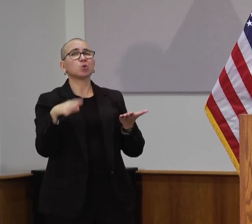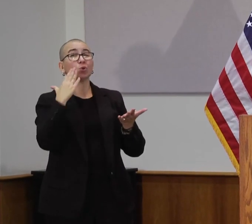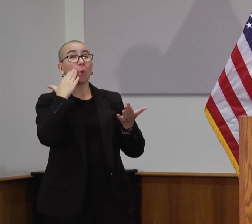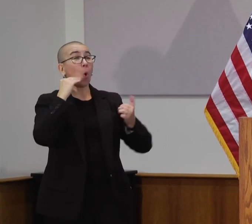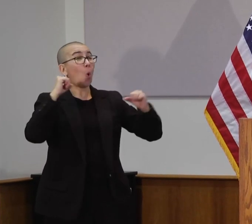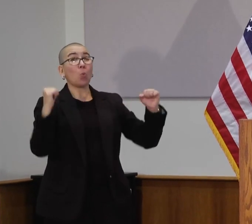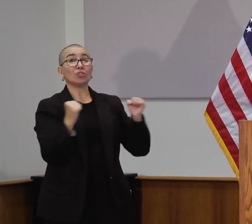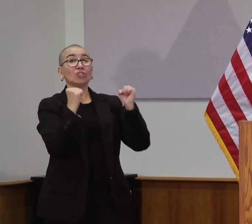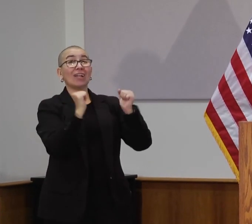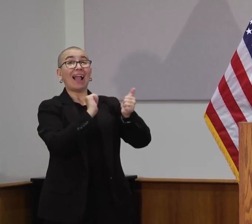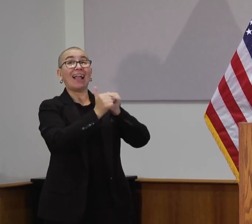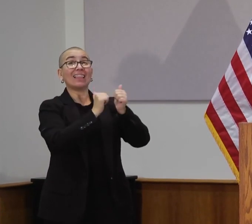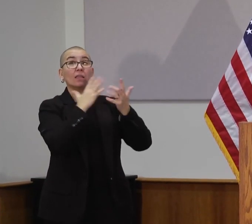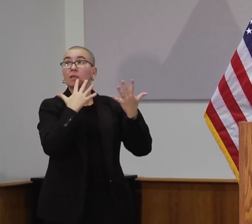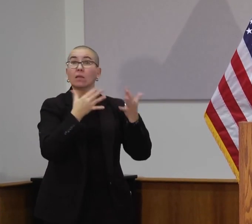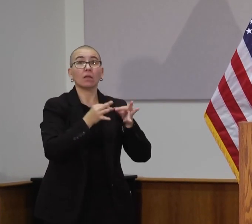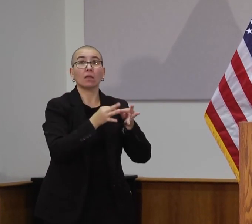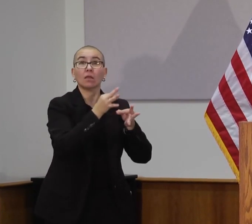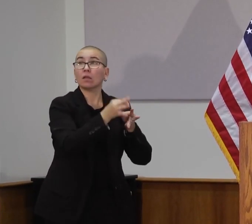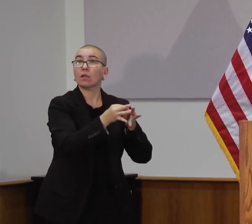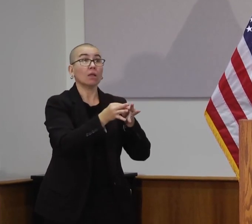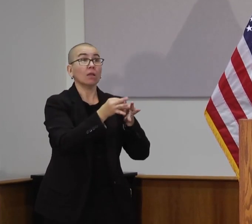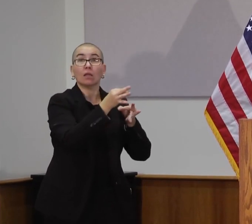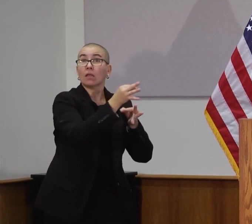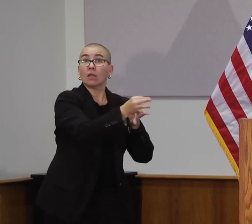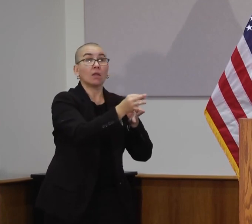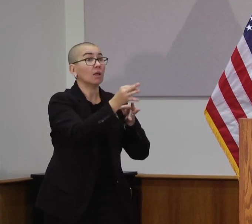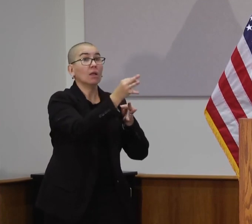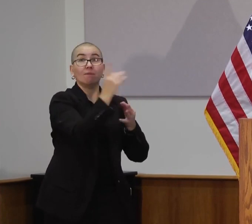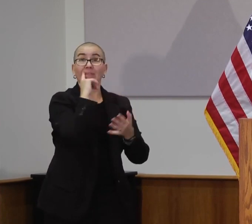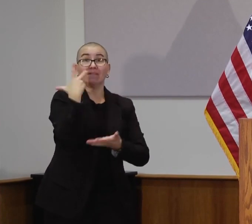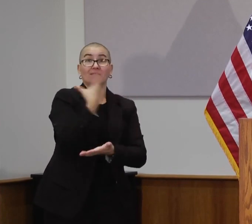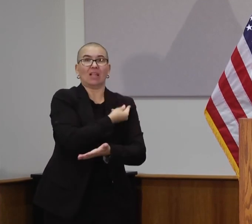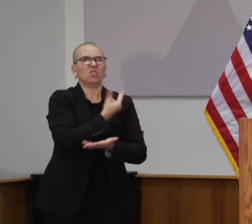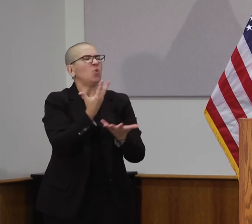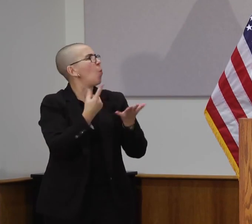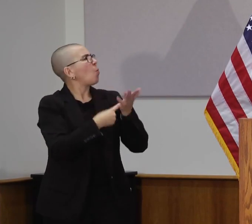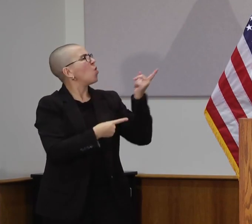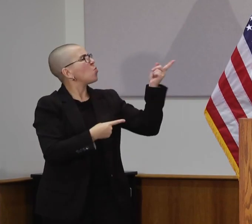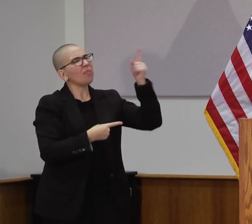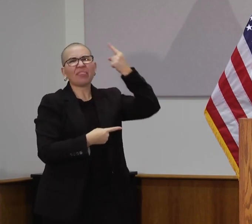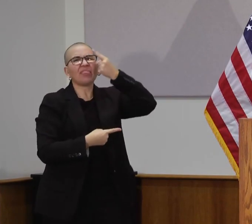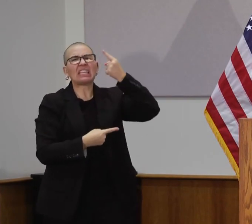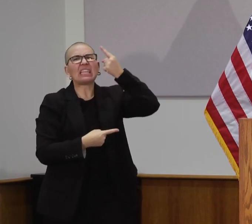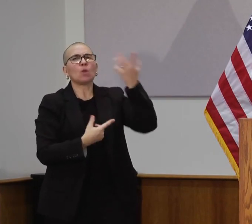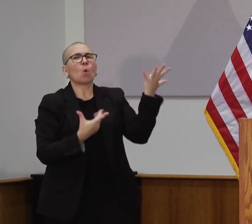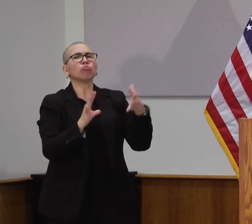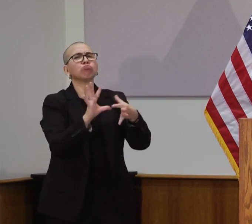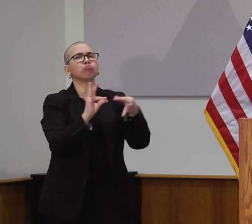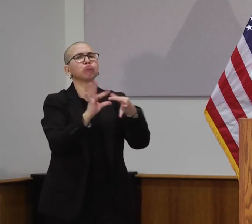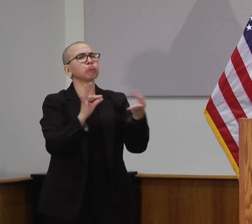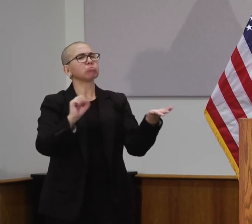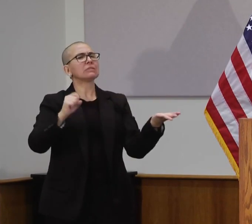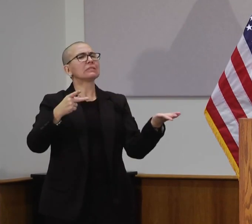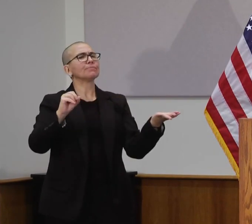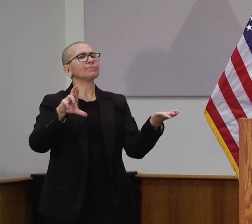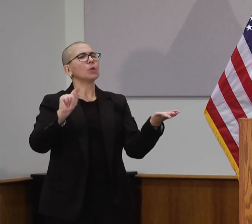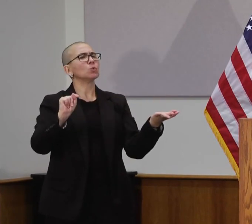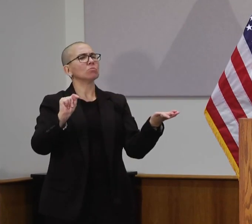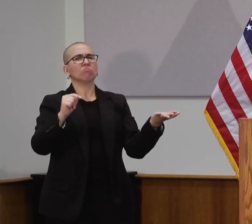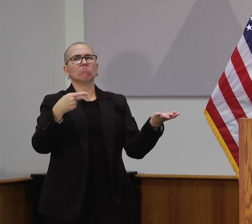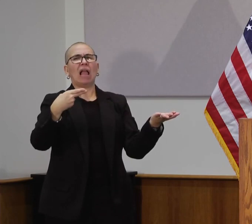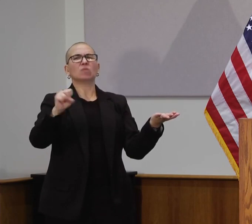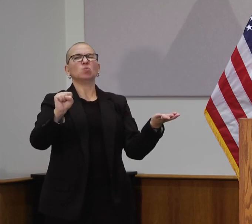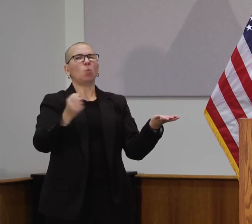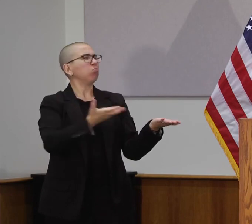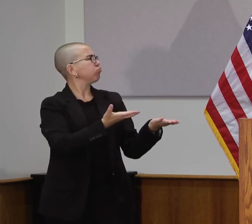point, waiting for more guidance from the state. What do you say to them at this point? What are we looking at for winter sports? Yeah, the